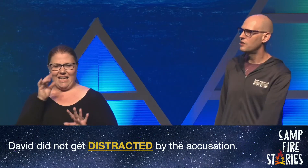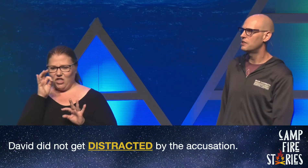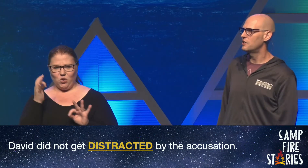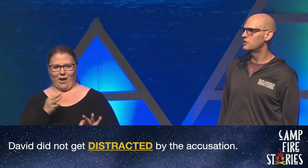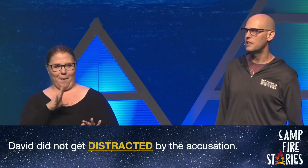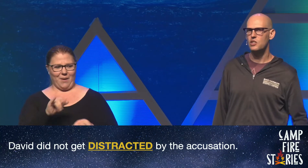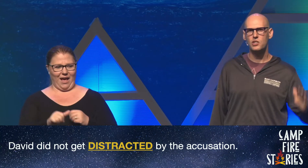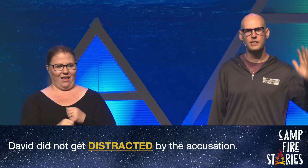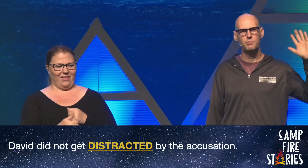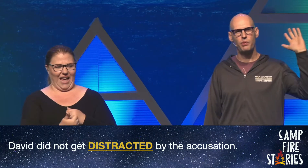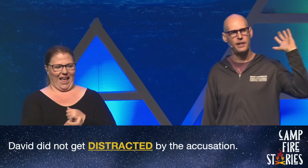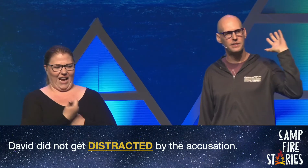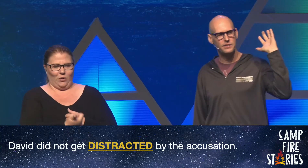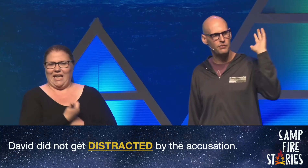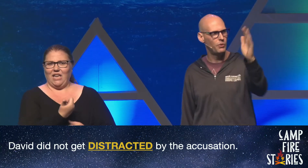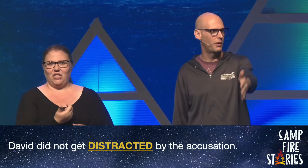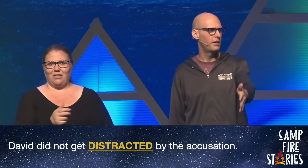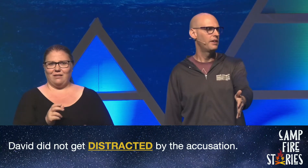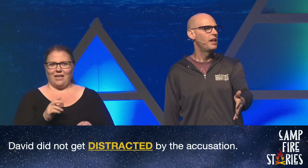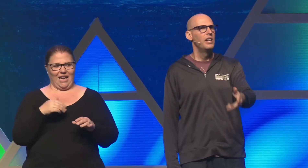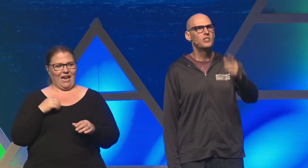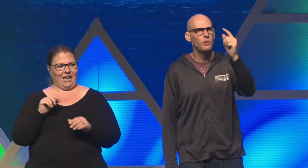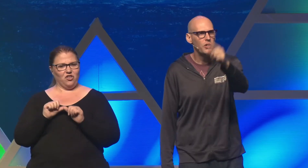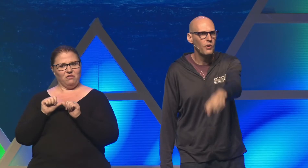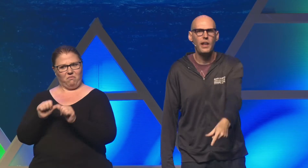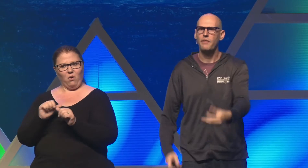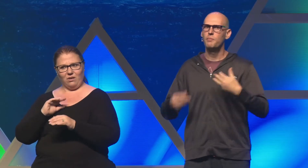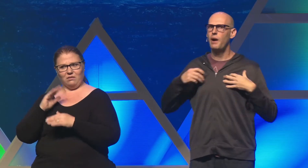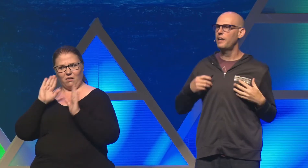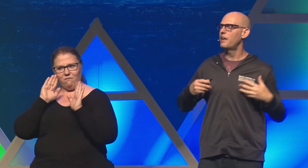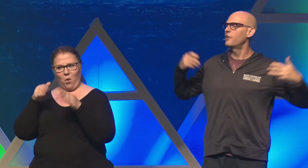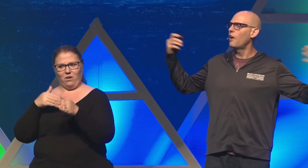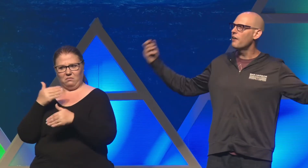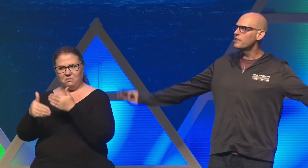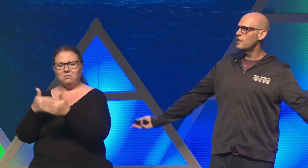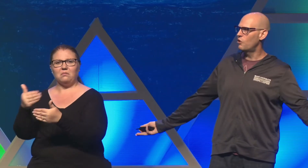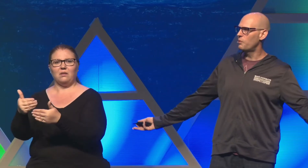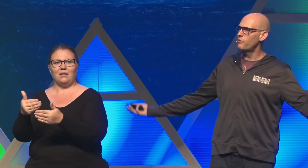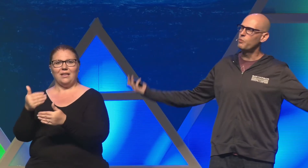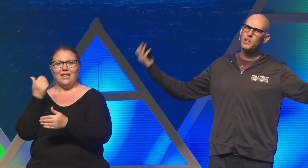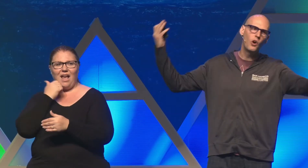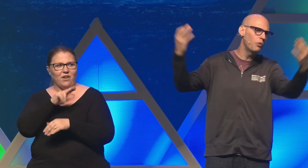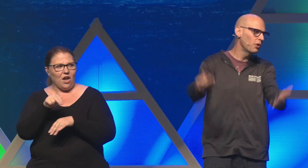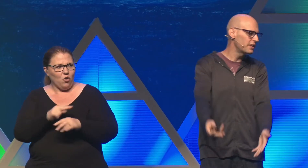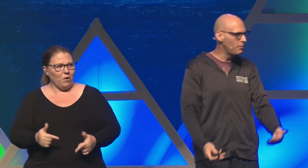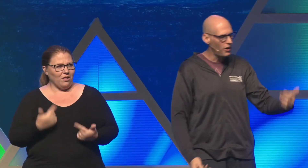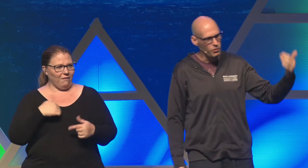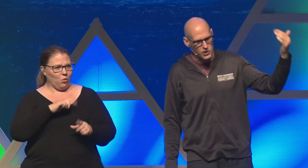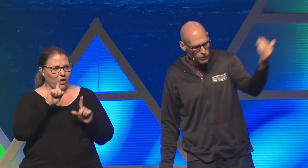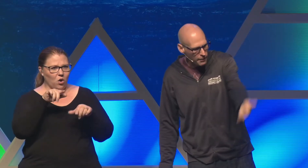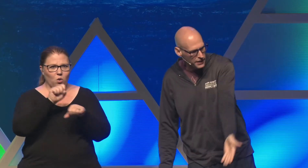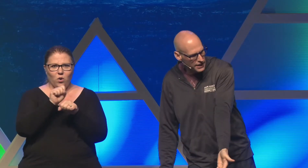the accusations. He just pressed forward. So in your life, in my life, in our everyday normal life, when we go to work tomorrow, when we drop the kiddos